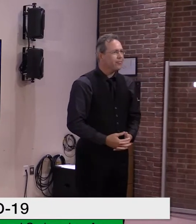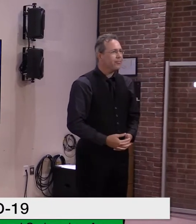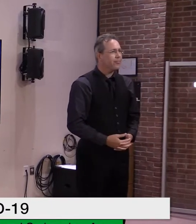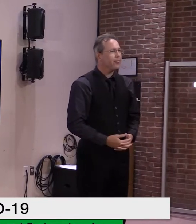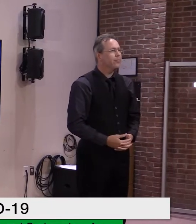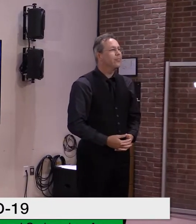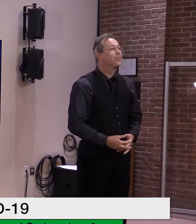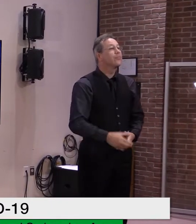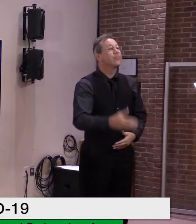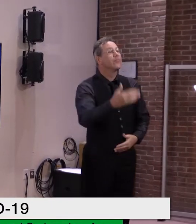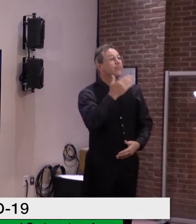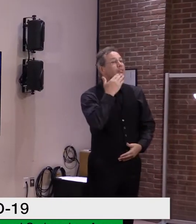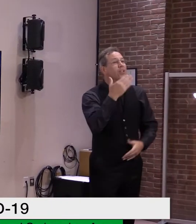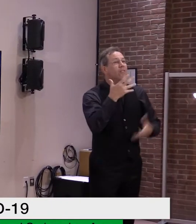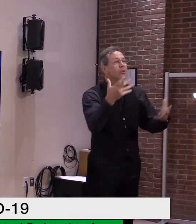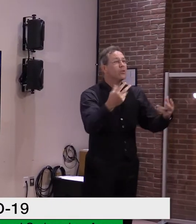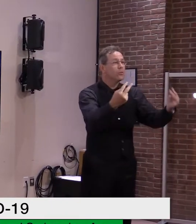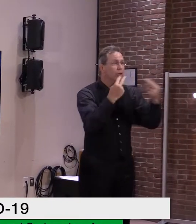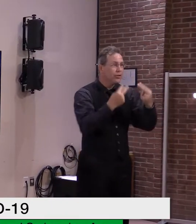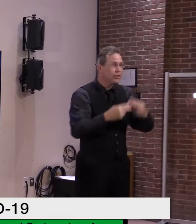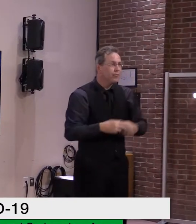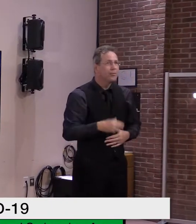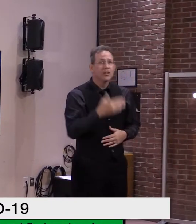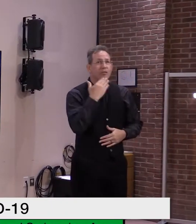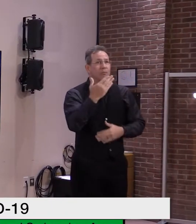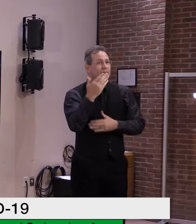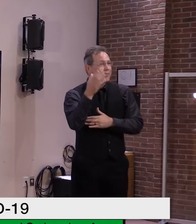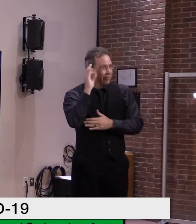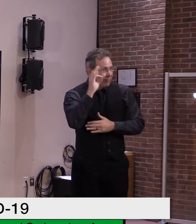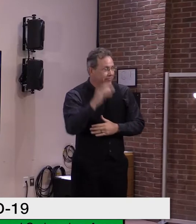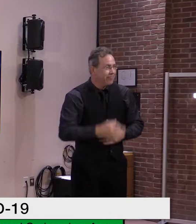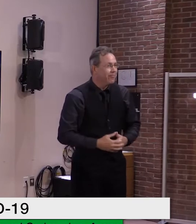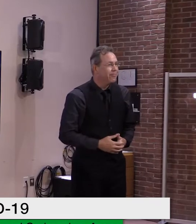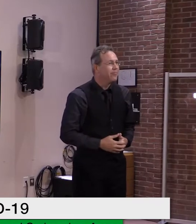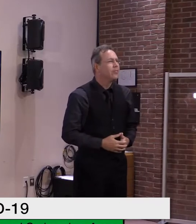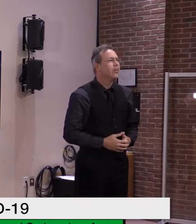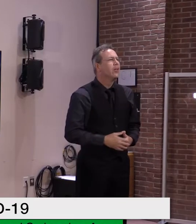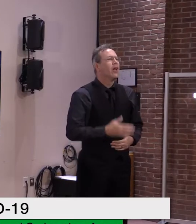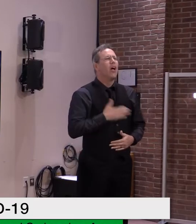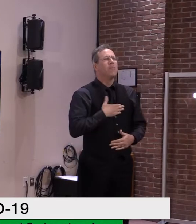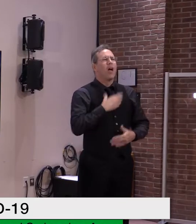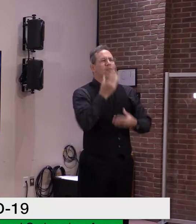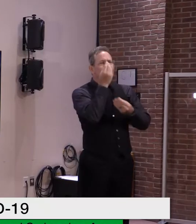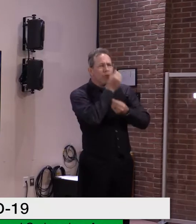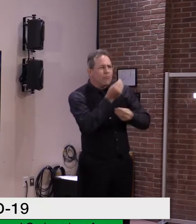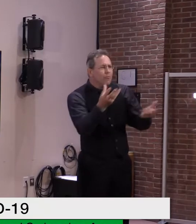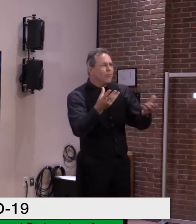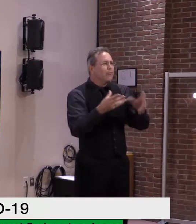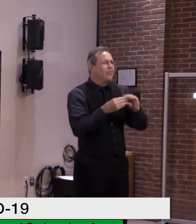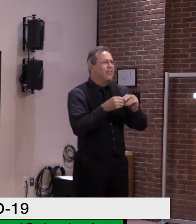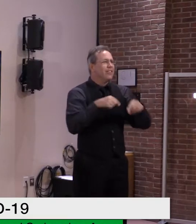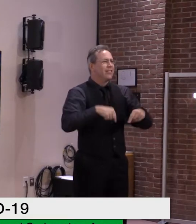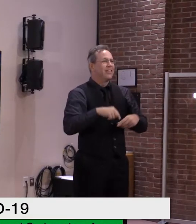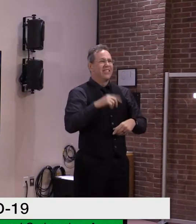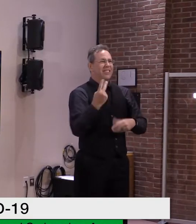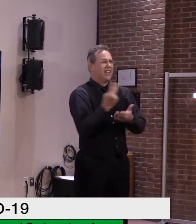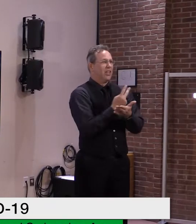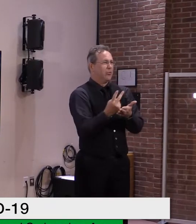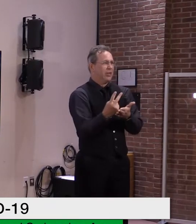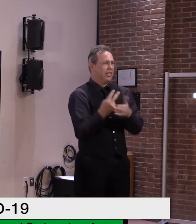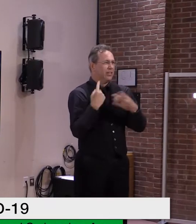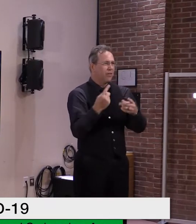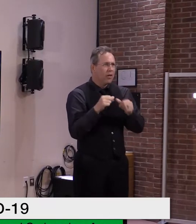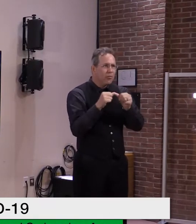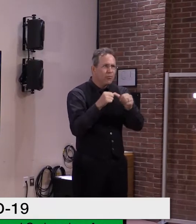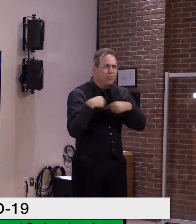Thank you very much, Governor, and good morning, everyone. I'm happy to report that for the second week in a row, we can say that